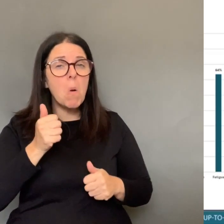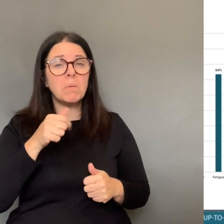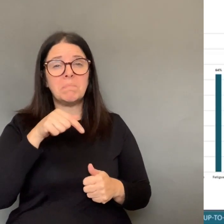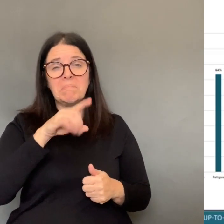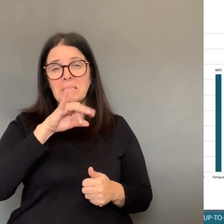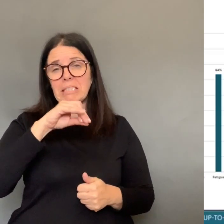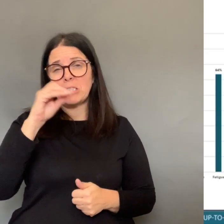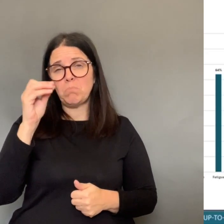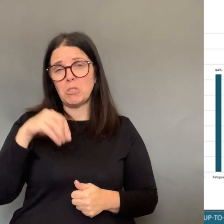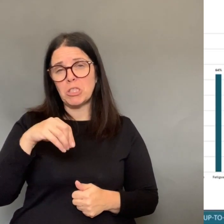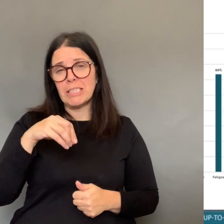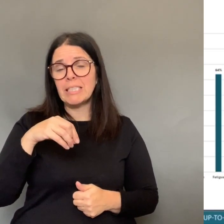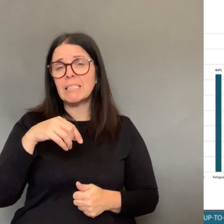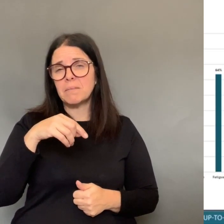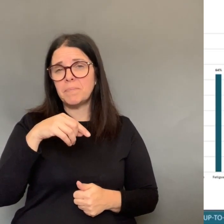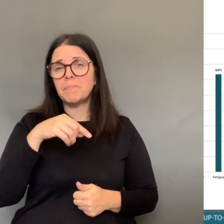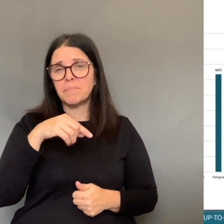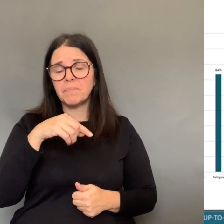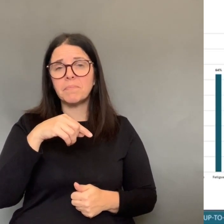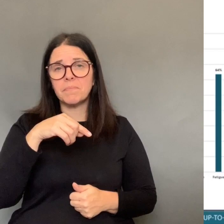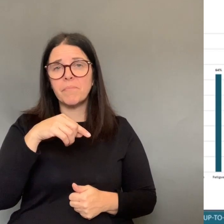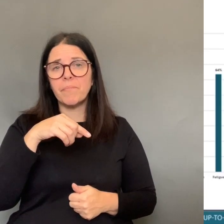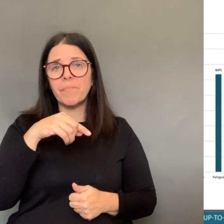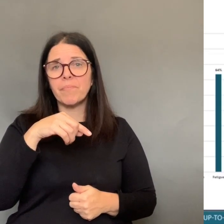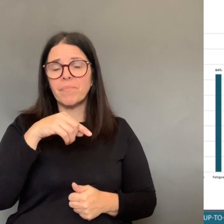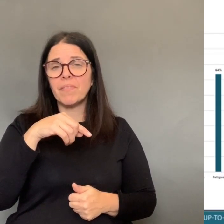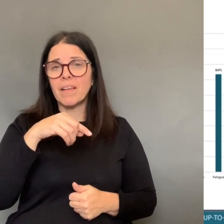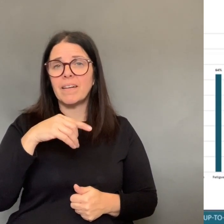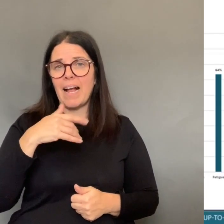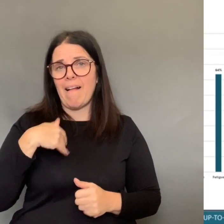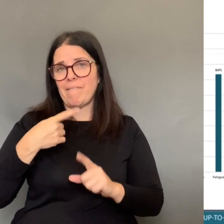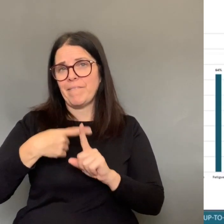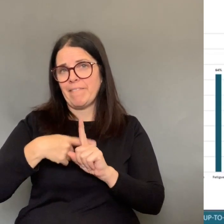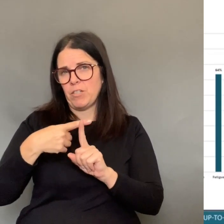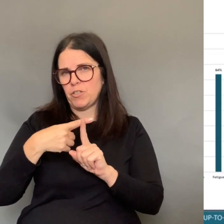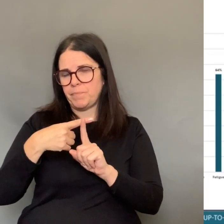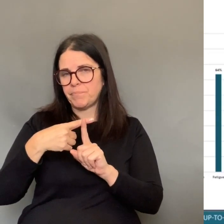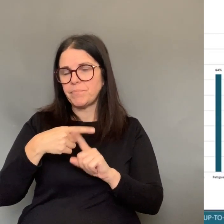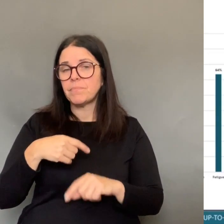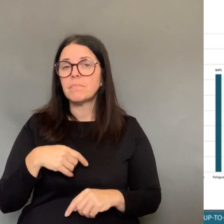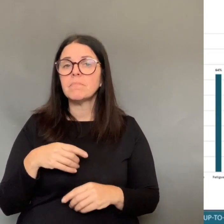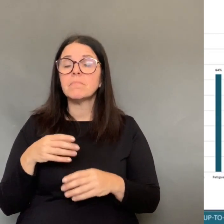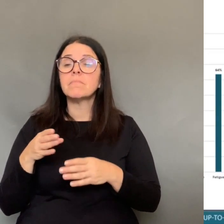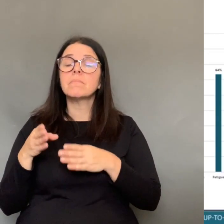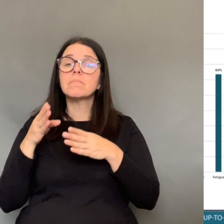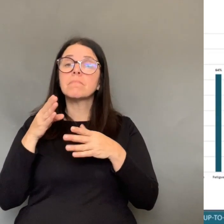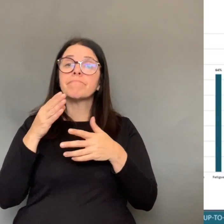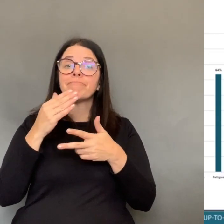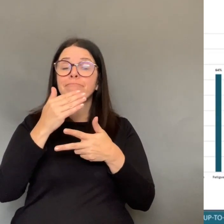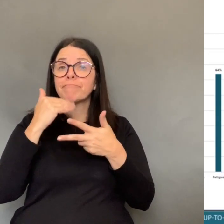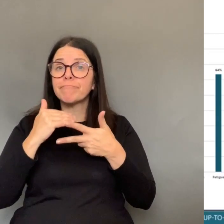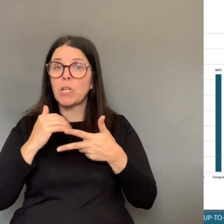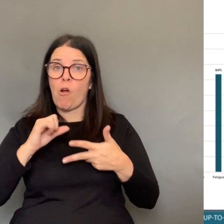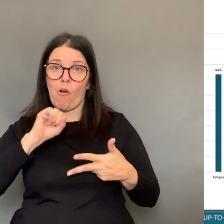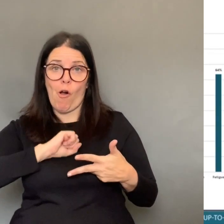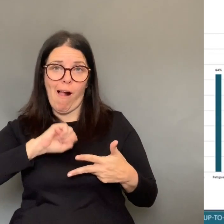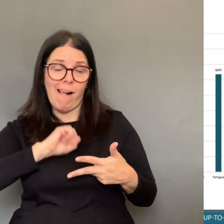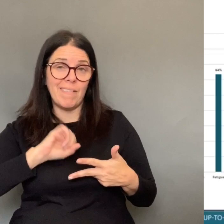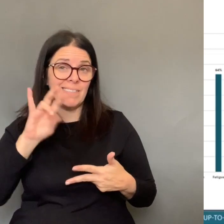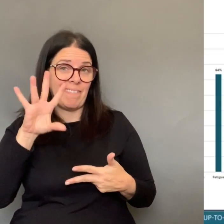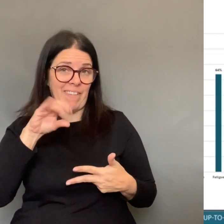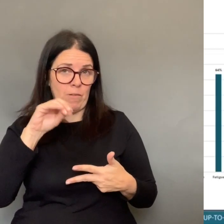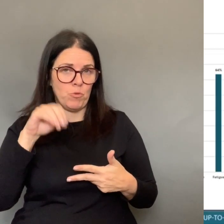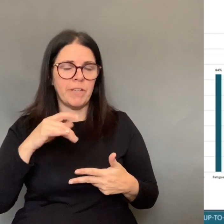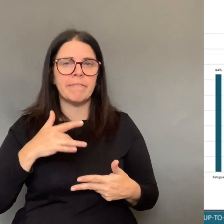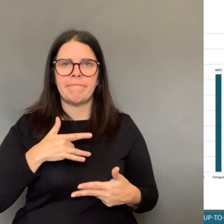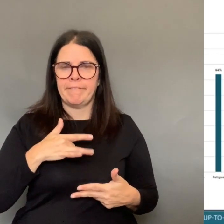that a case can report more than one symptoms. So what we are trying to show here is only one symptom that is more prominent,